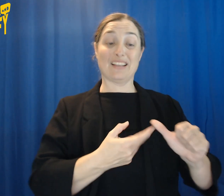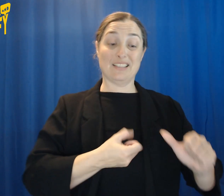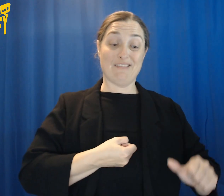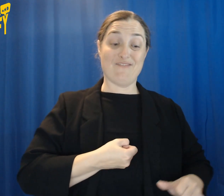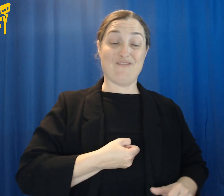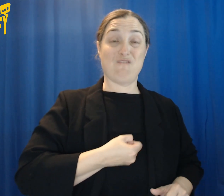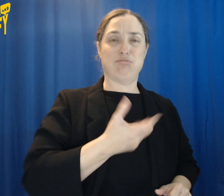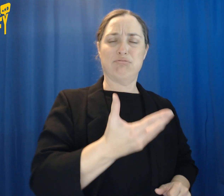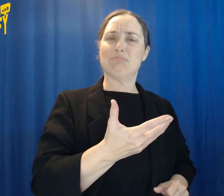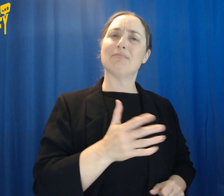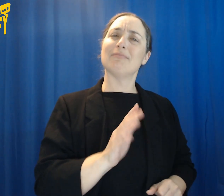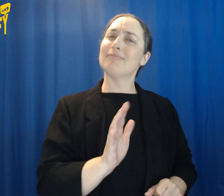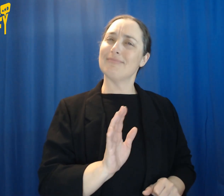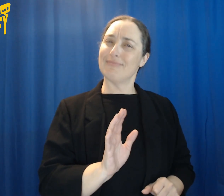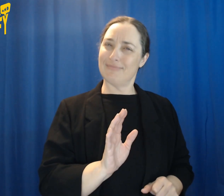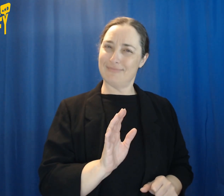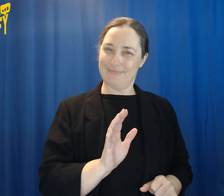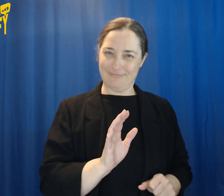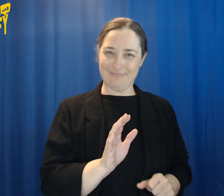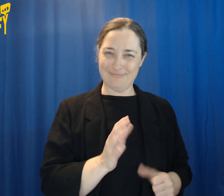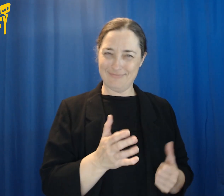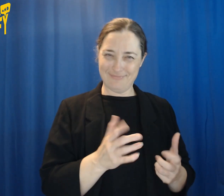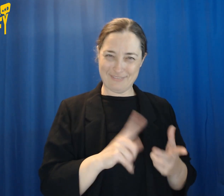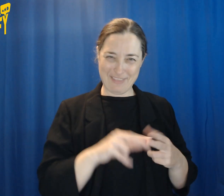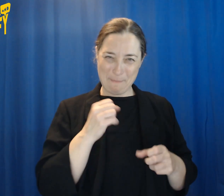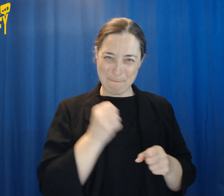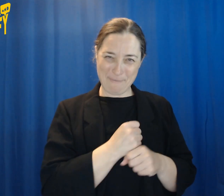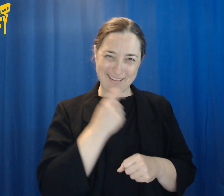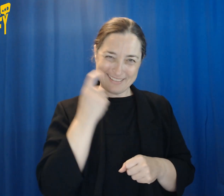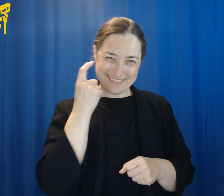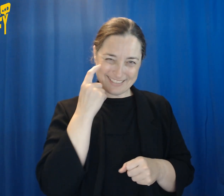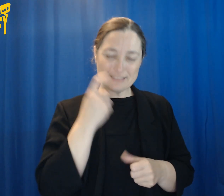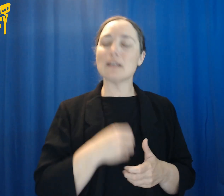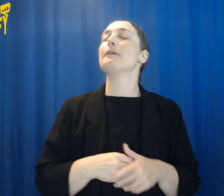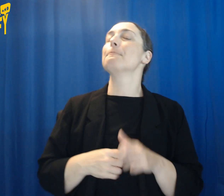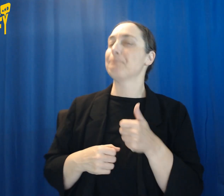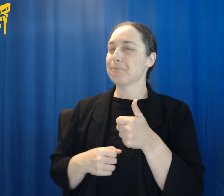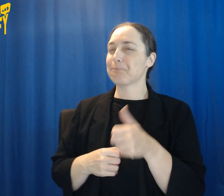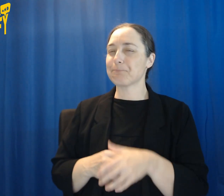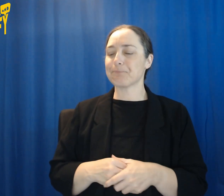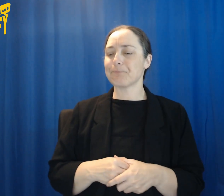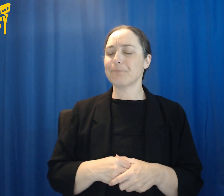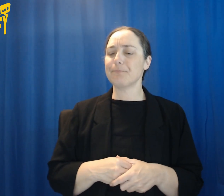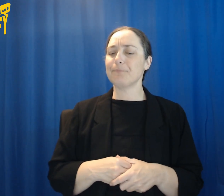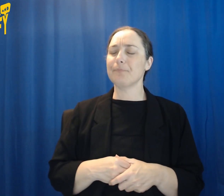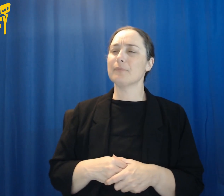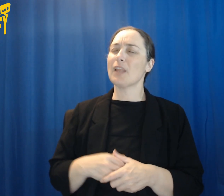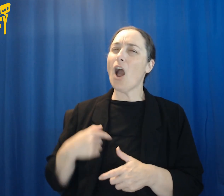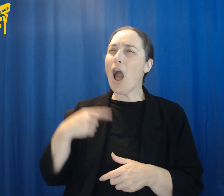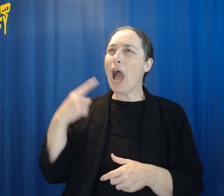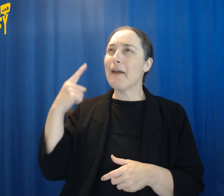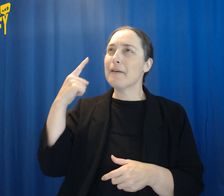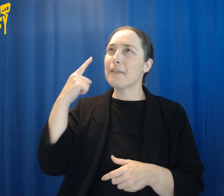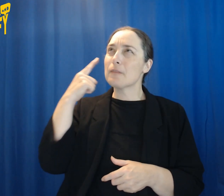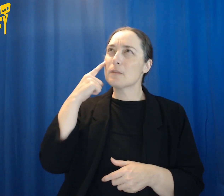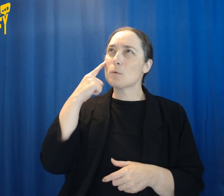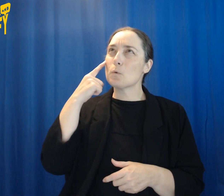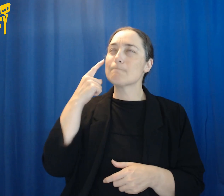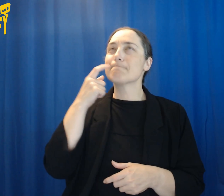believe, if that makes sense. Yeah, definitely. I feel like there would be some people who hear